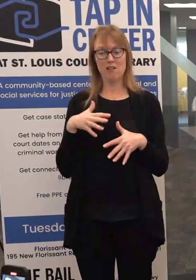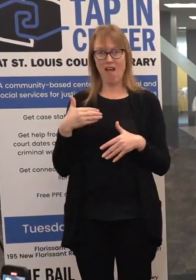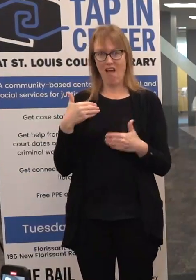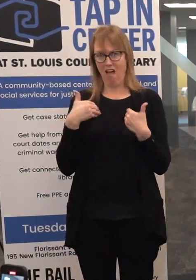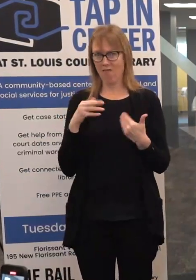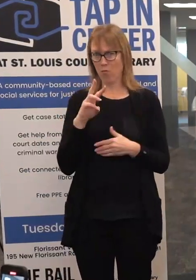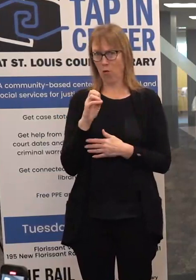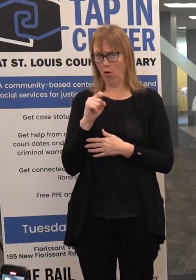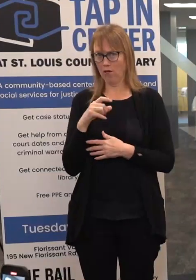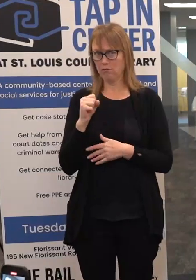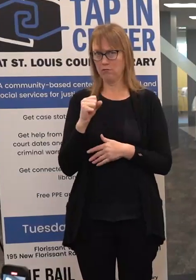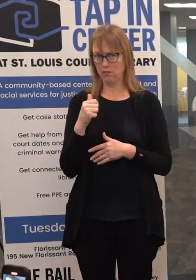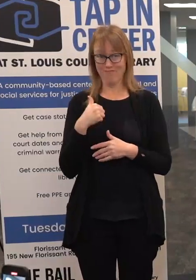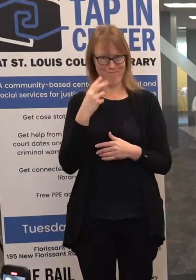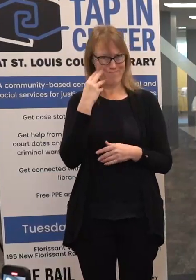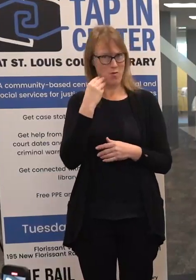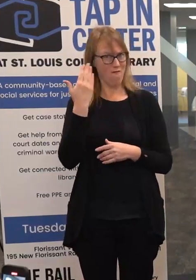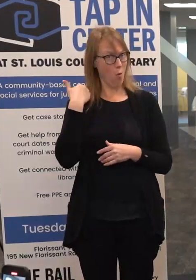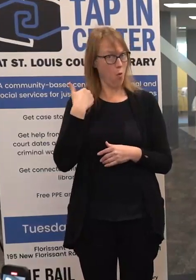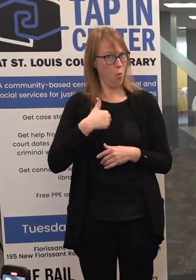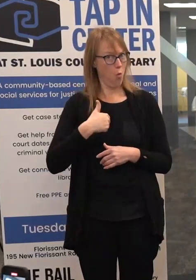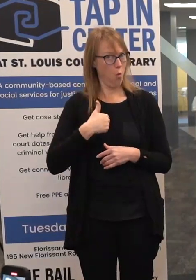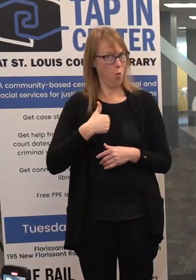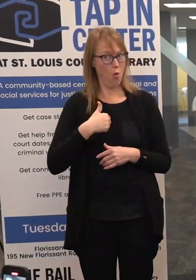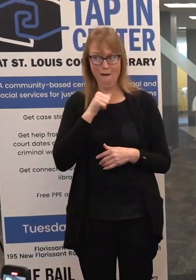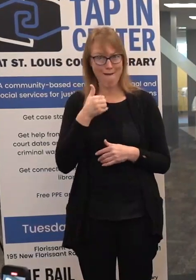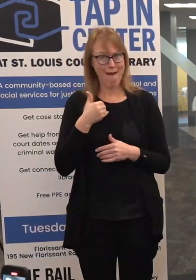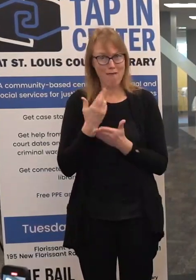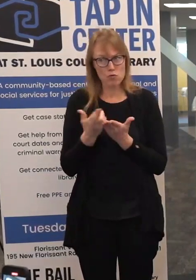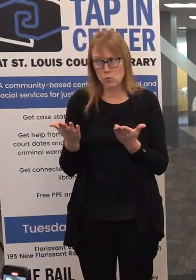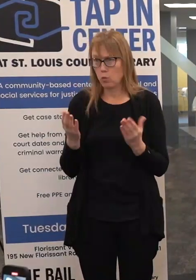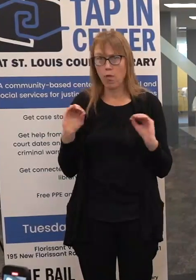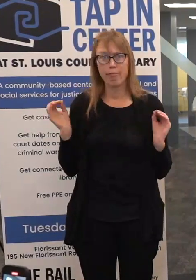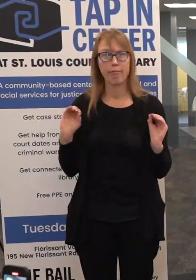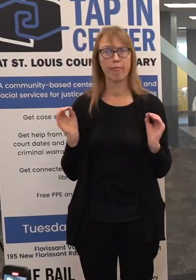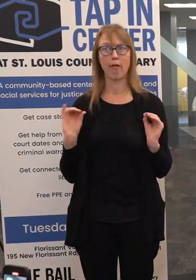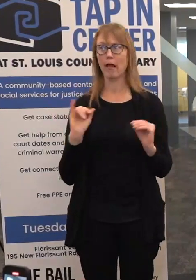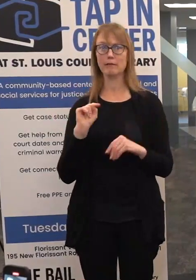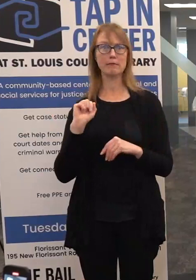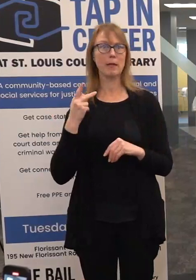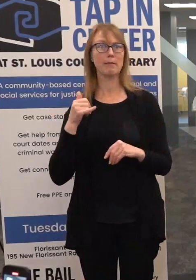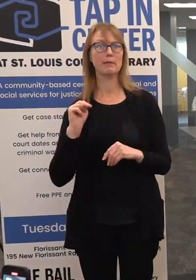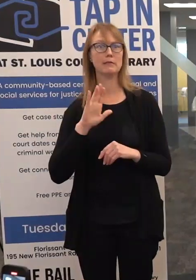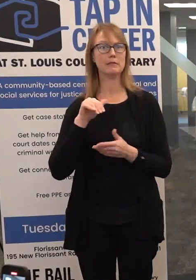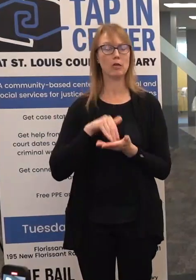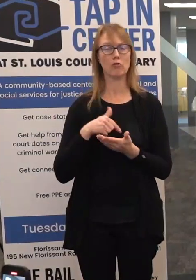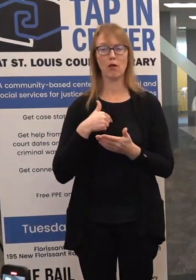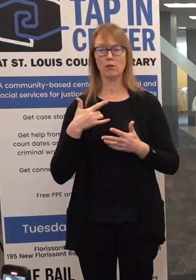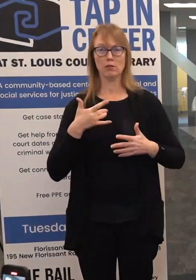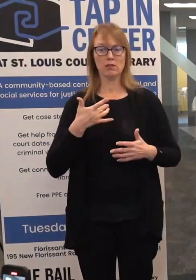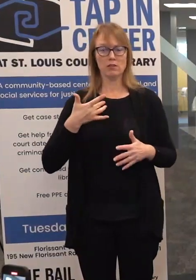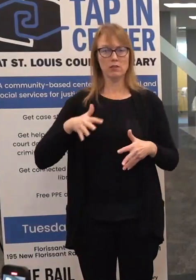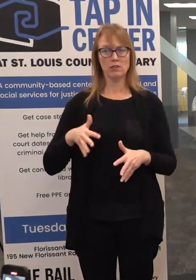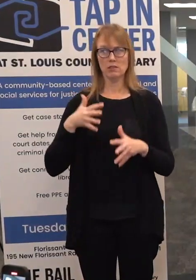had that actually happen to me in my past. I didn't have the resources such as the Tap-In Center. I literally roamed around with the anxiety of not knowing